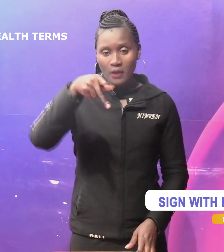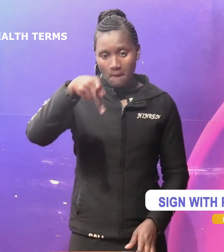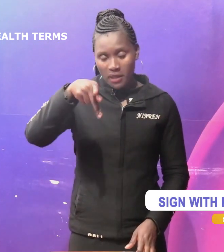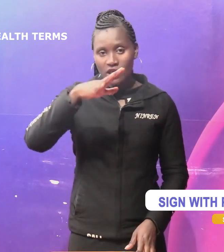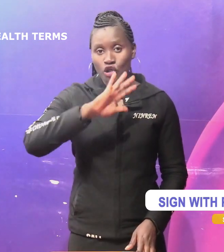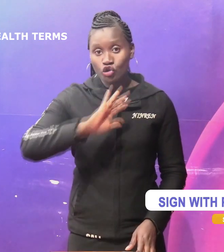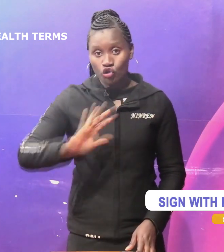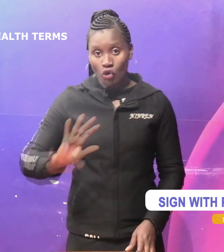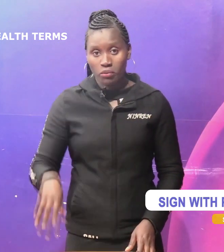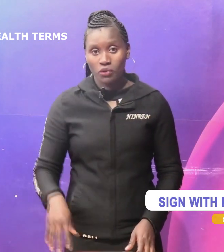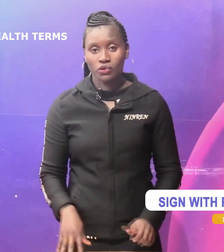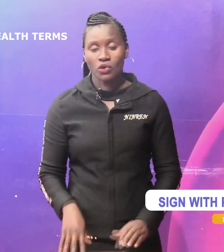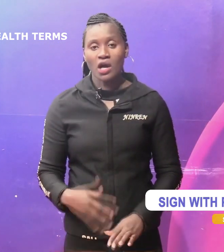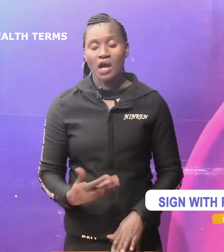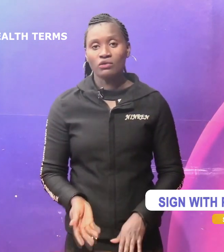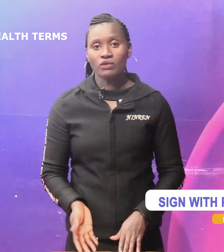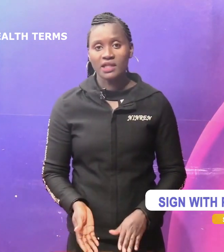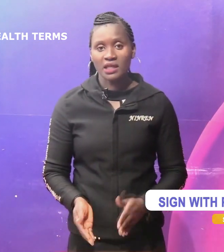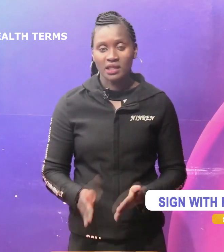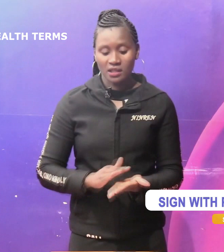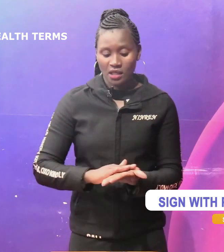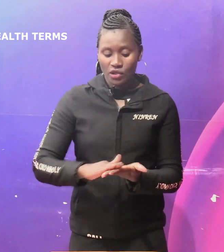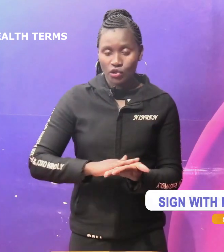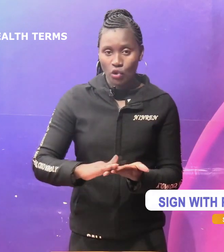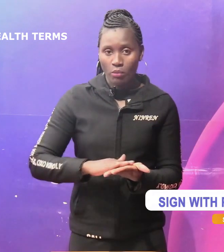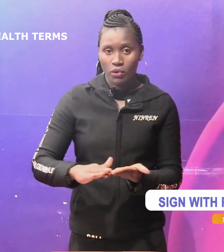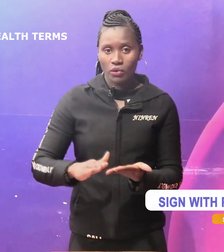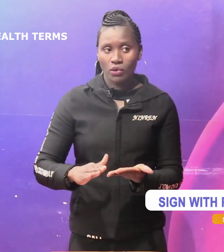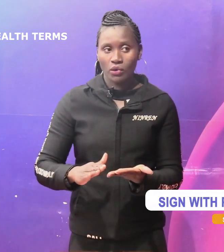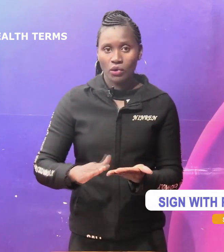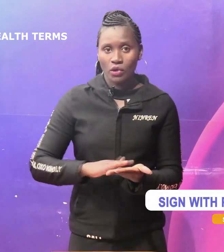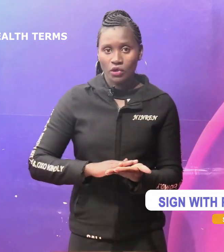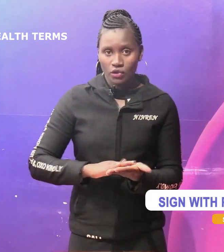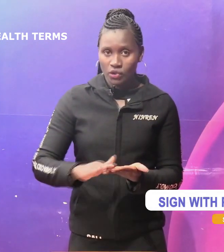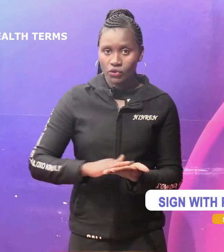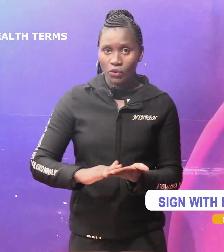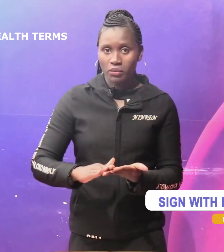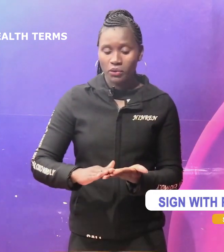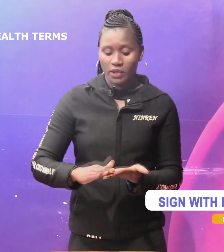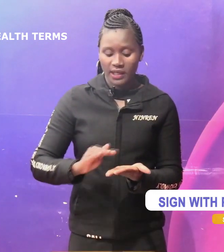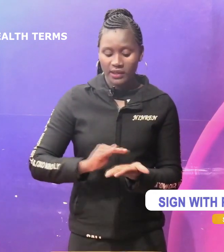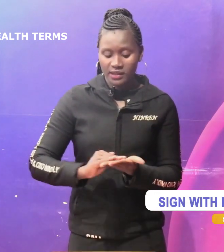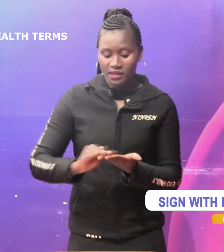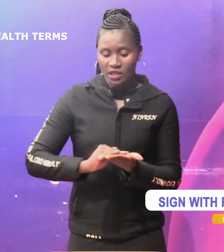S-O-A-P, soap. So how do we sign it? Soap, soap, like this,